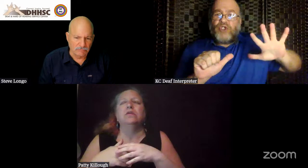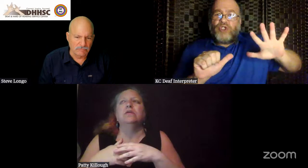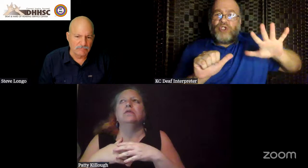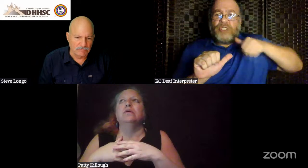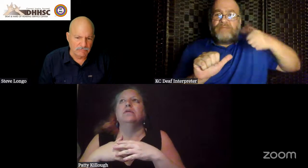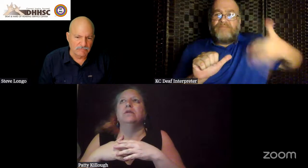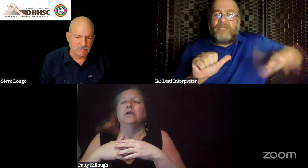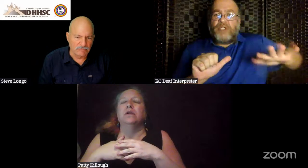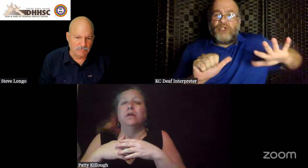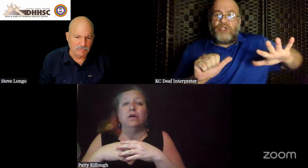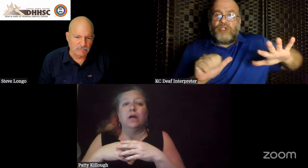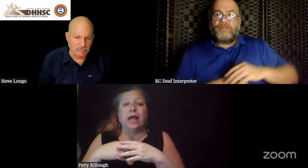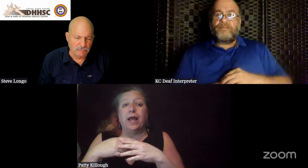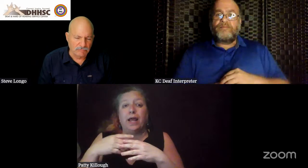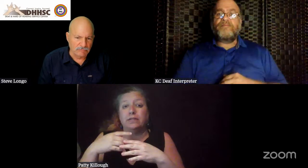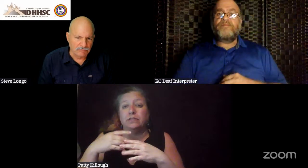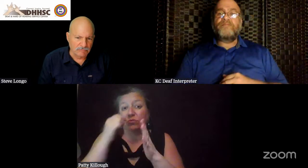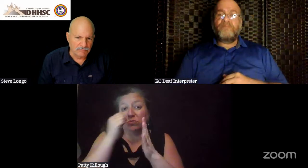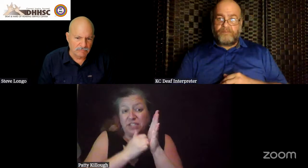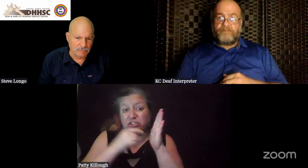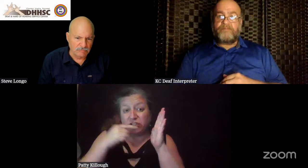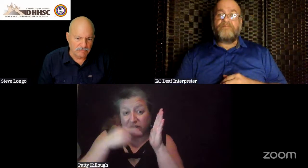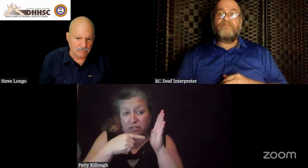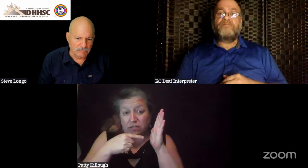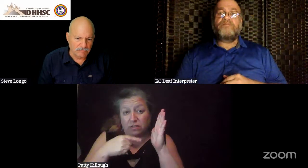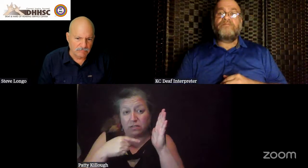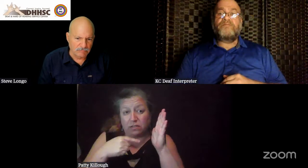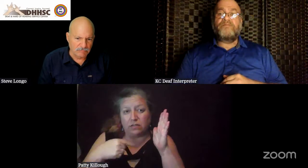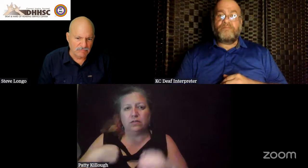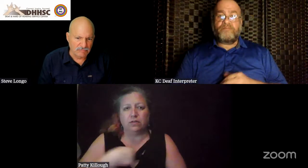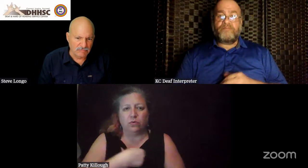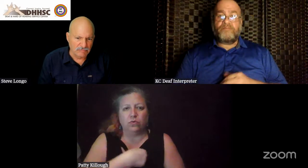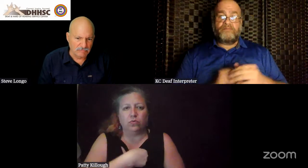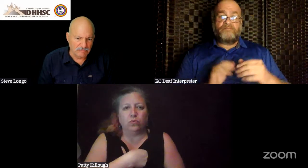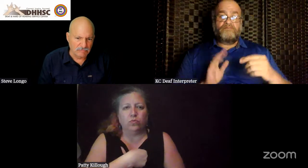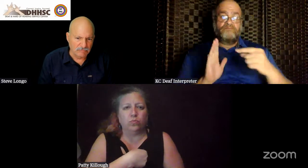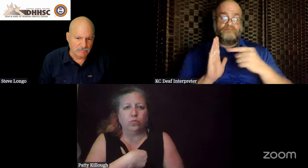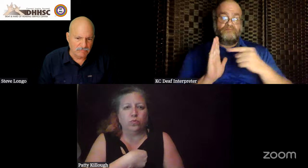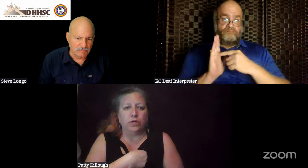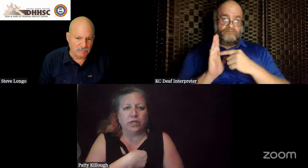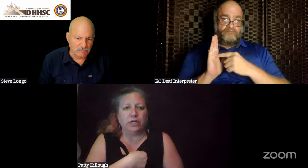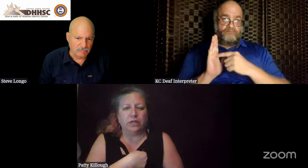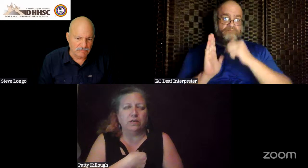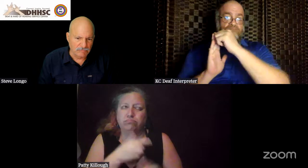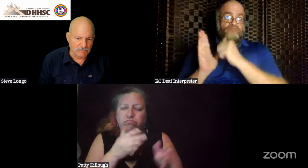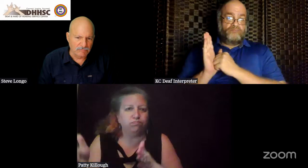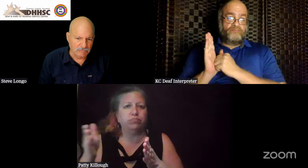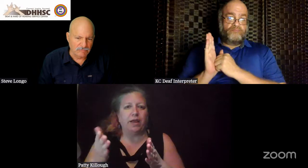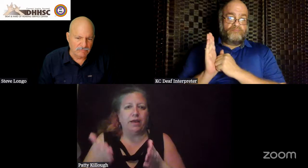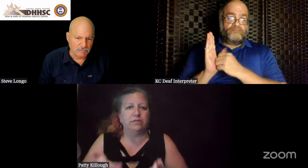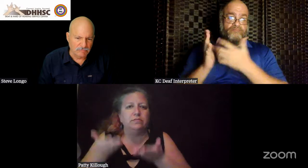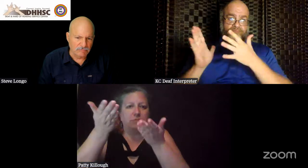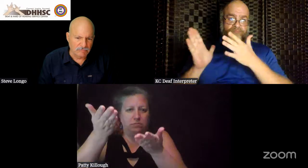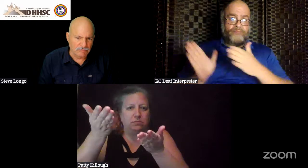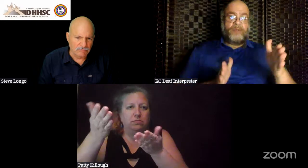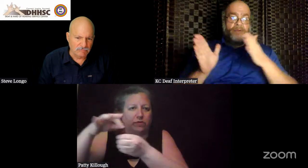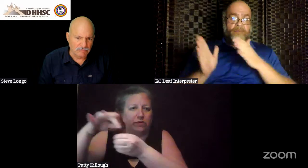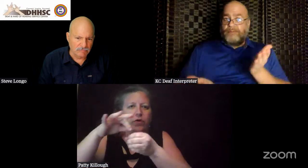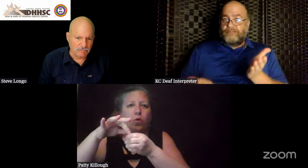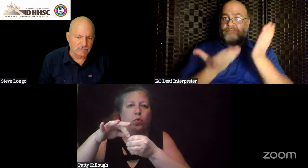our membership. We hadn't yet finished with that. The